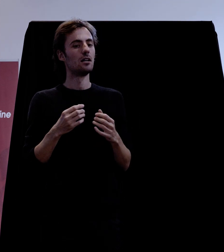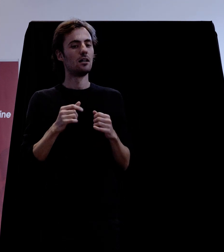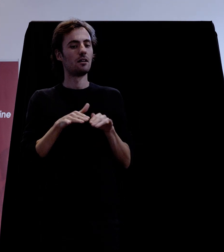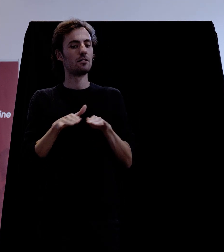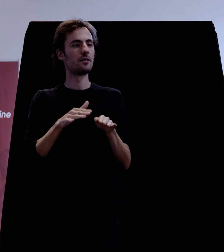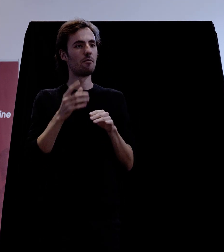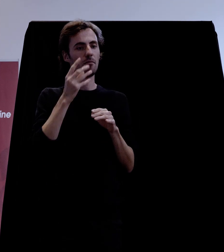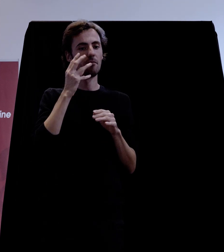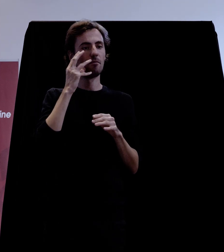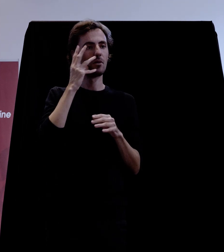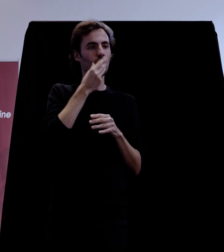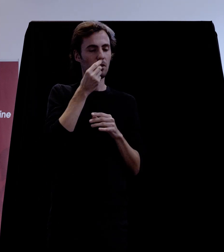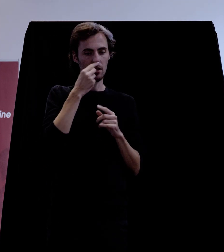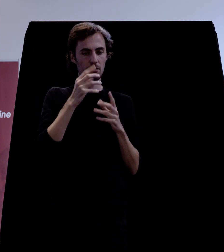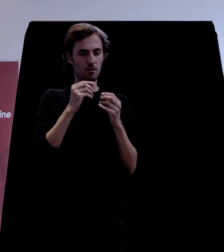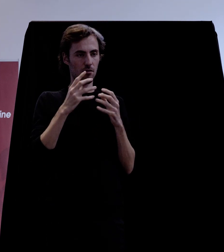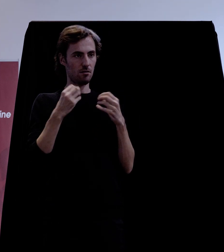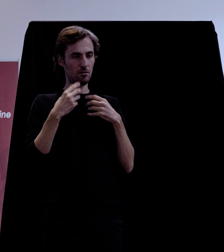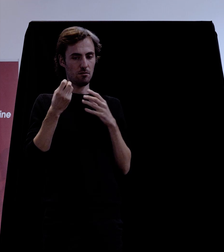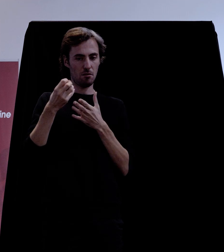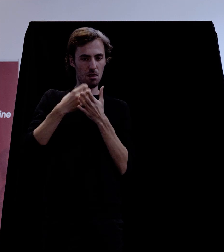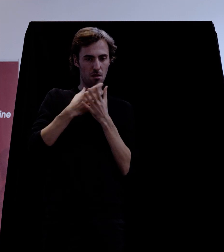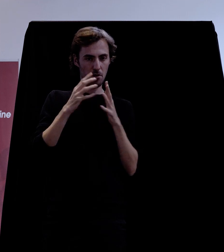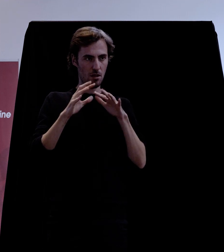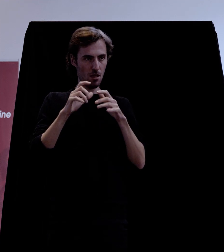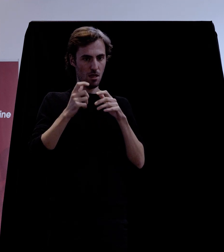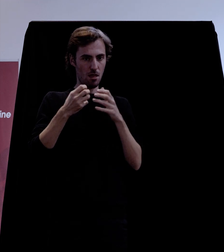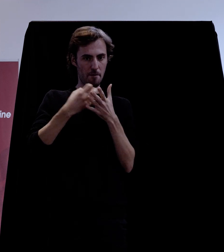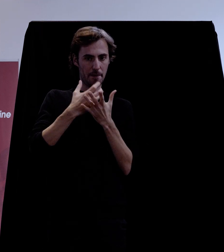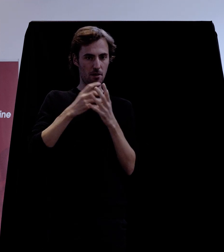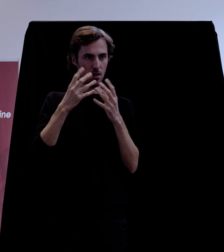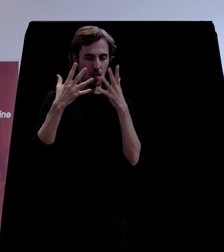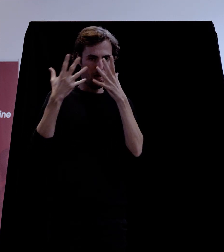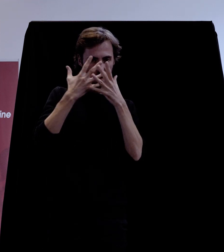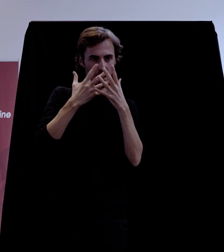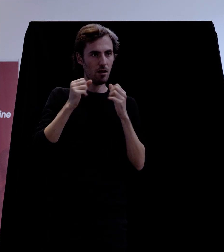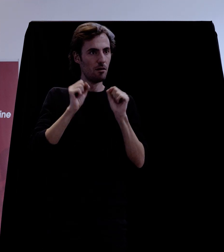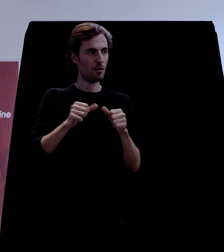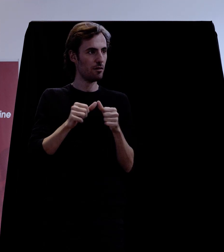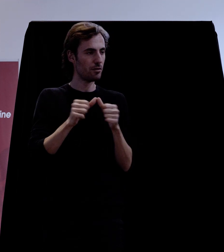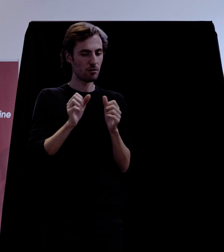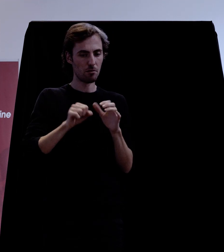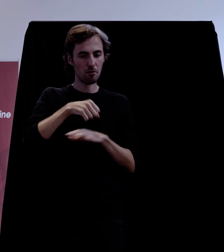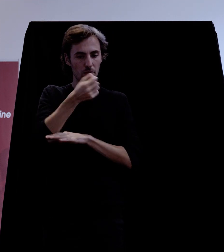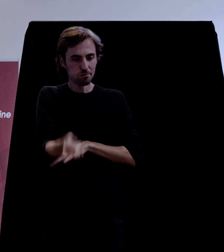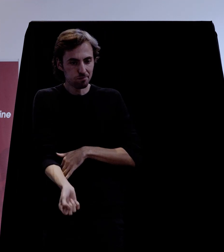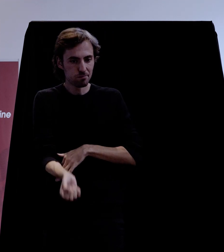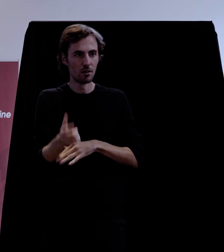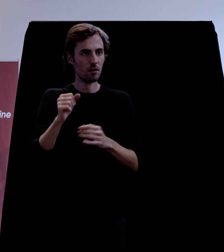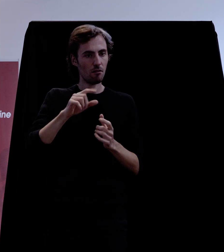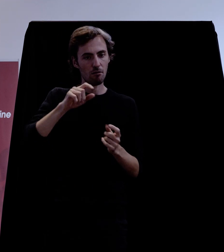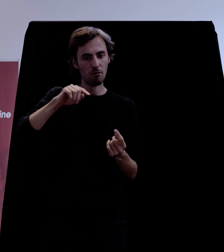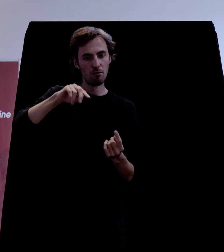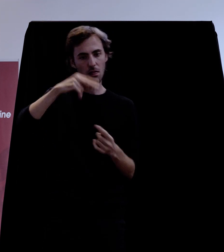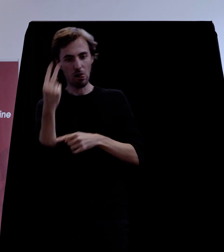do this and hang upside down. One mom said, yeah, my kid comes home from school. She's had a pretty good day. She'll hang for